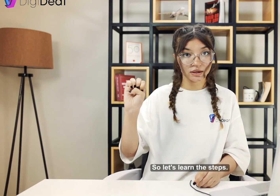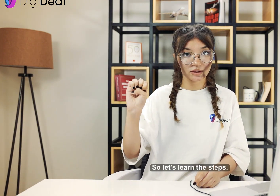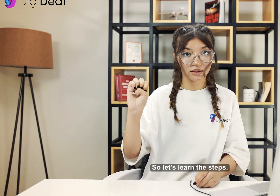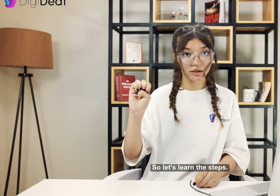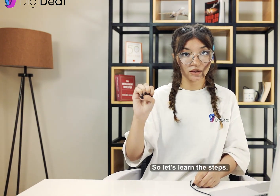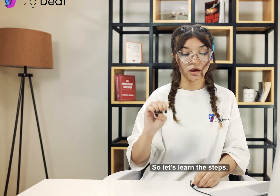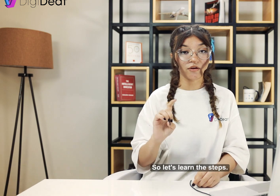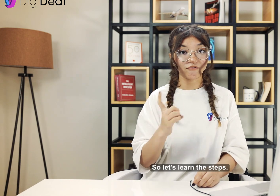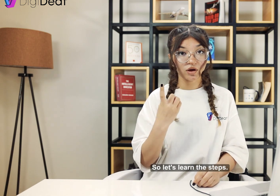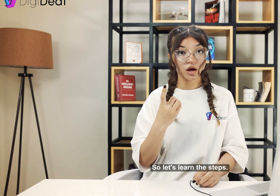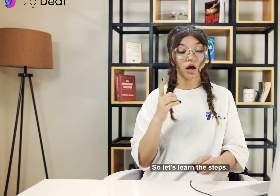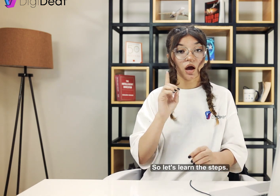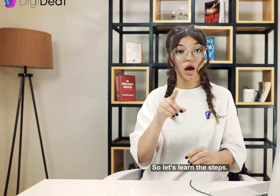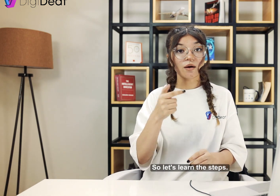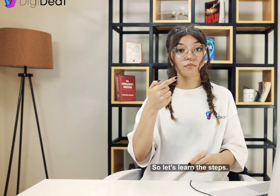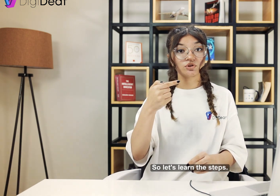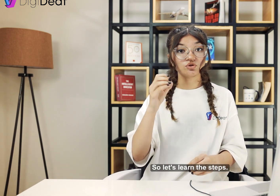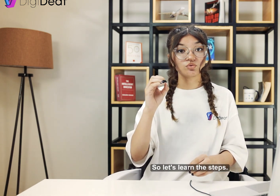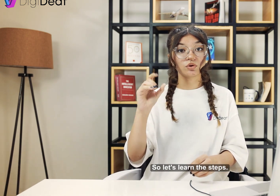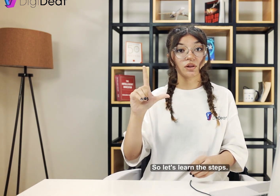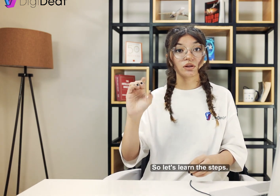So let's learn the steps.